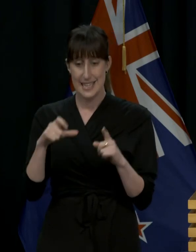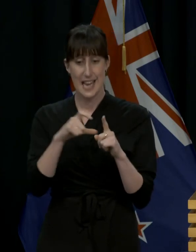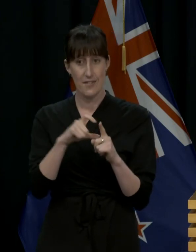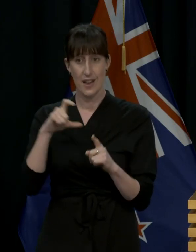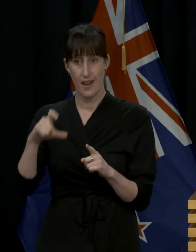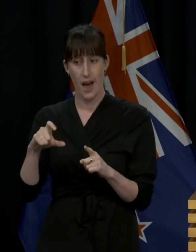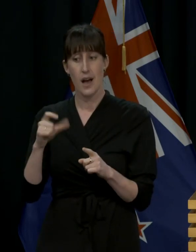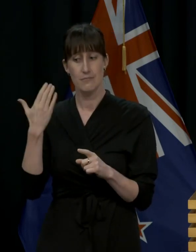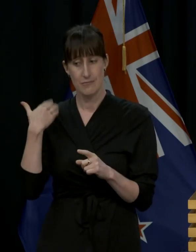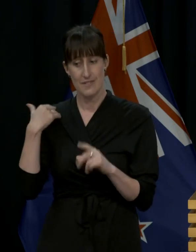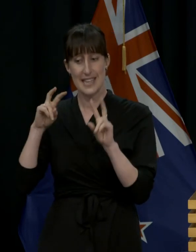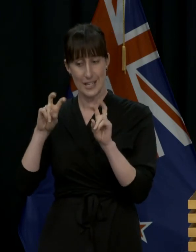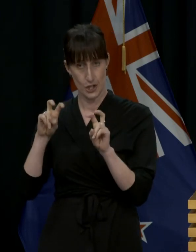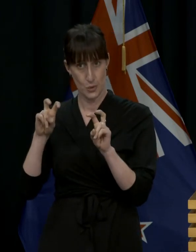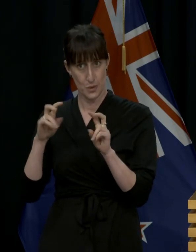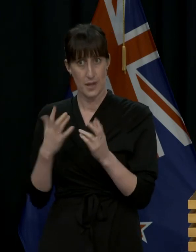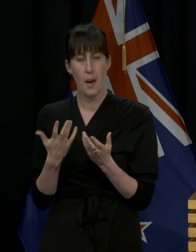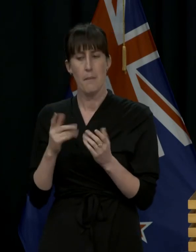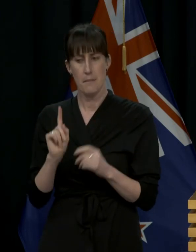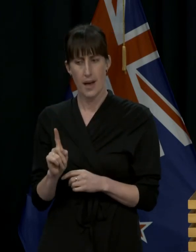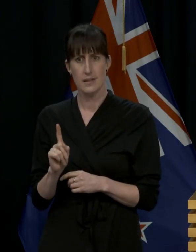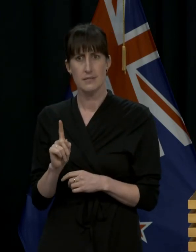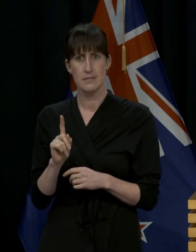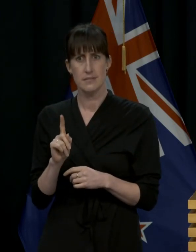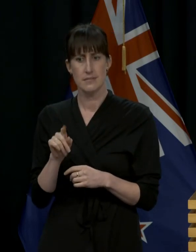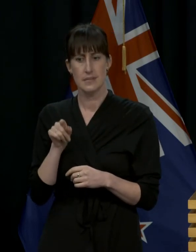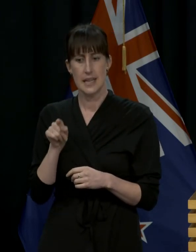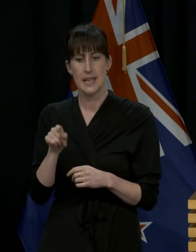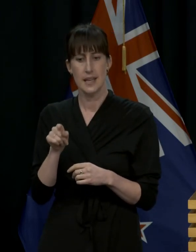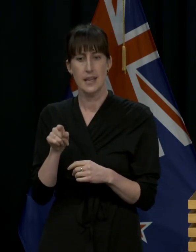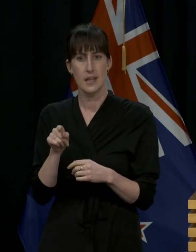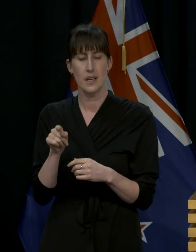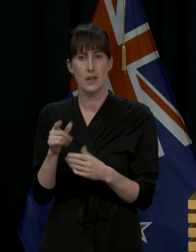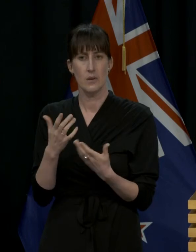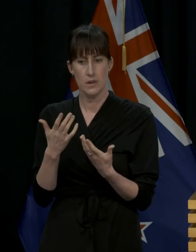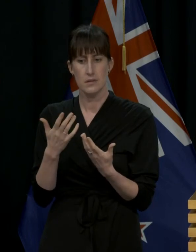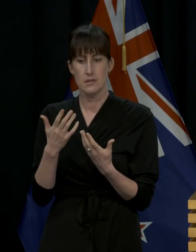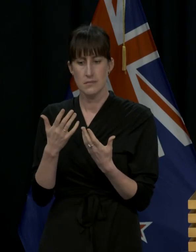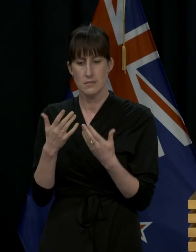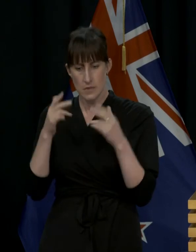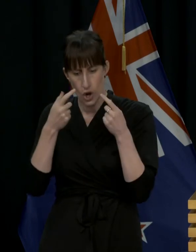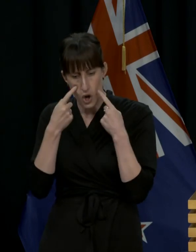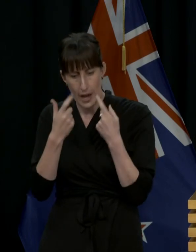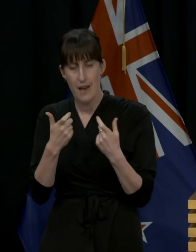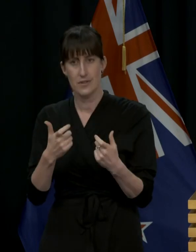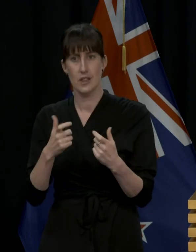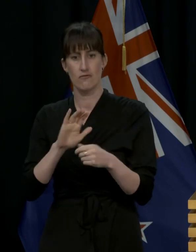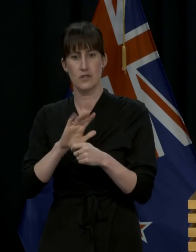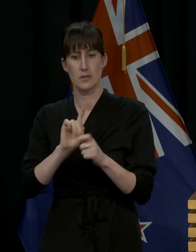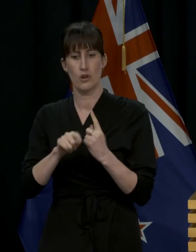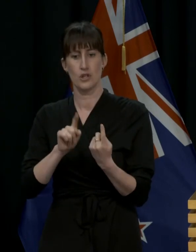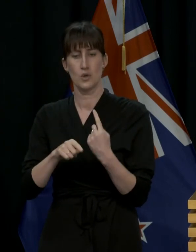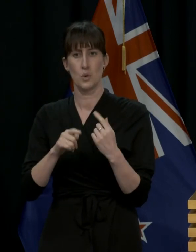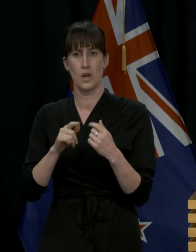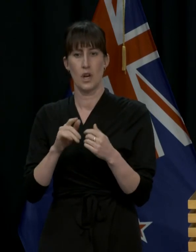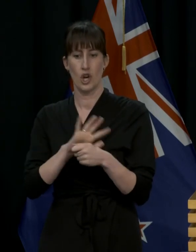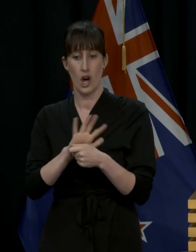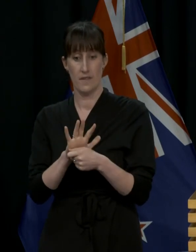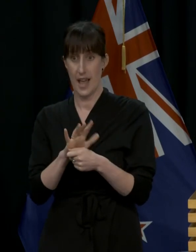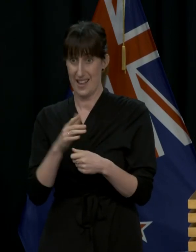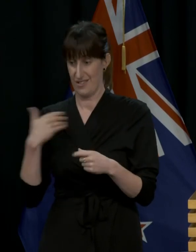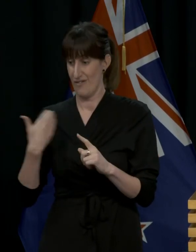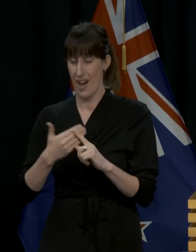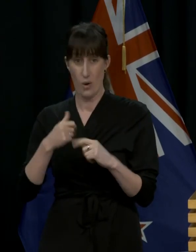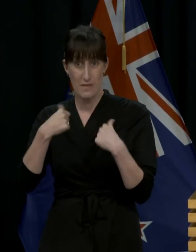still a minister presiding over what has been ultimately a successful response to COVID-19. On this occasion, my